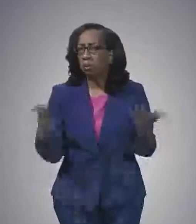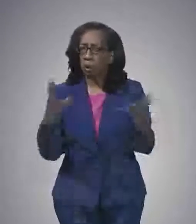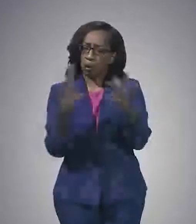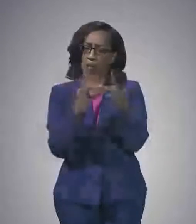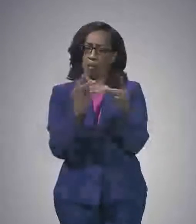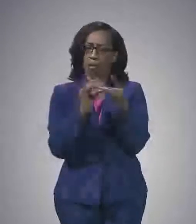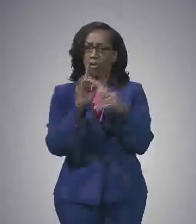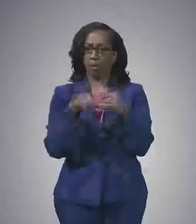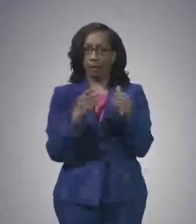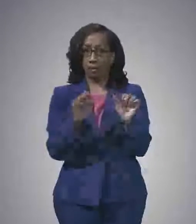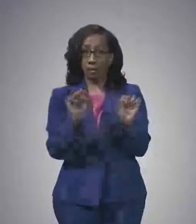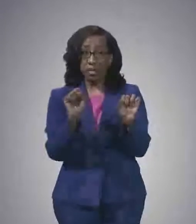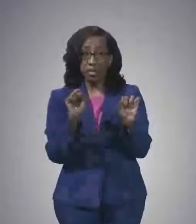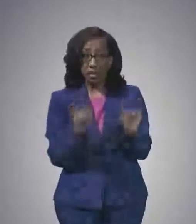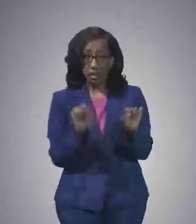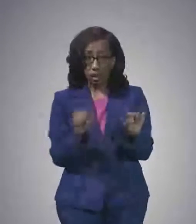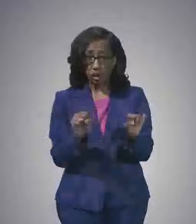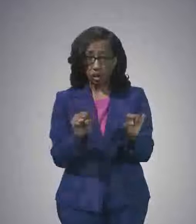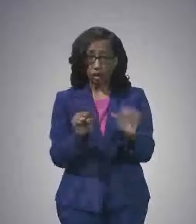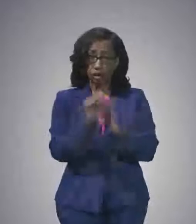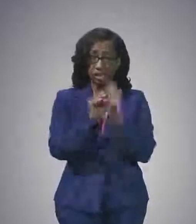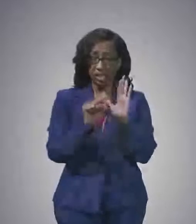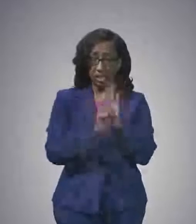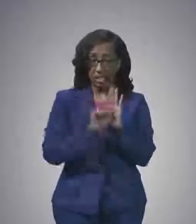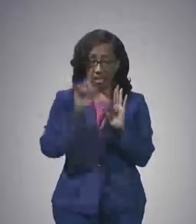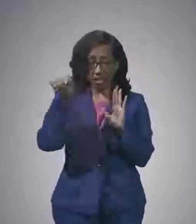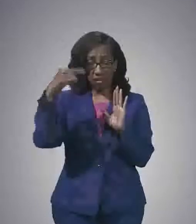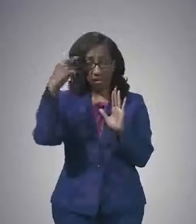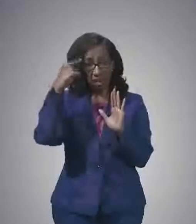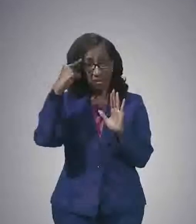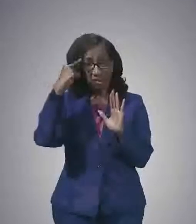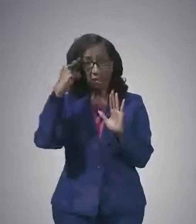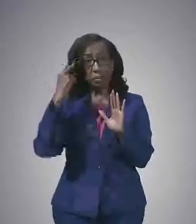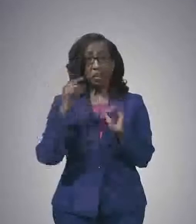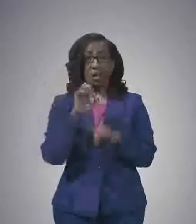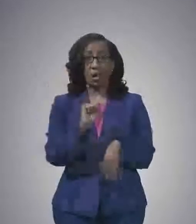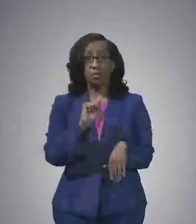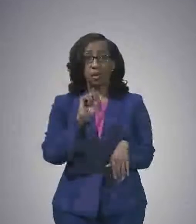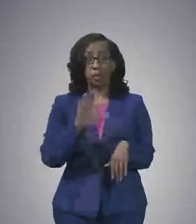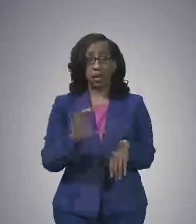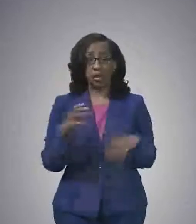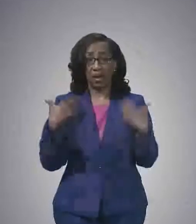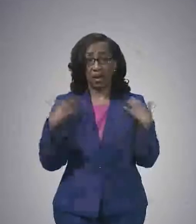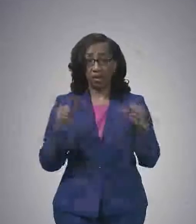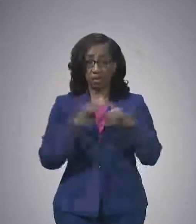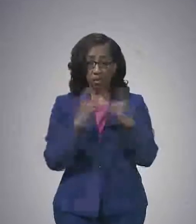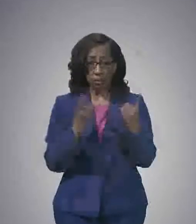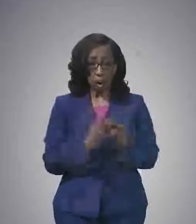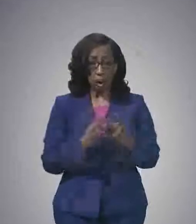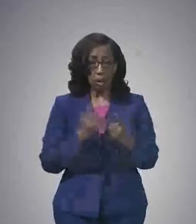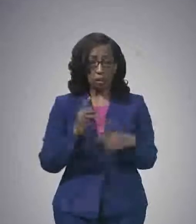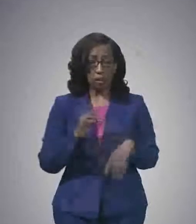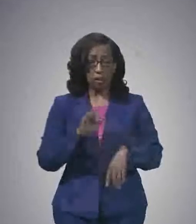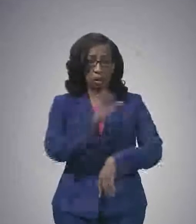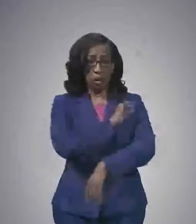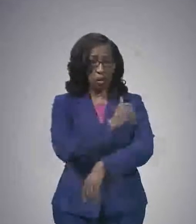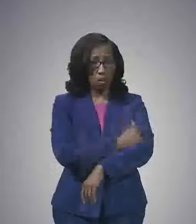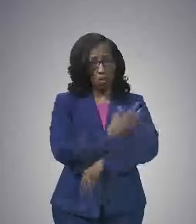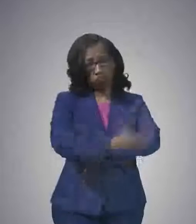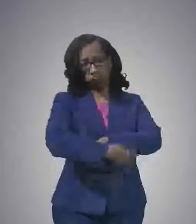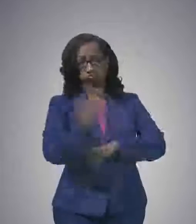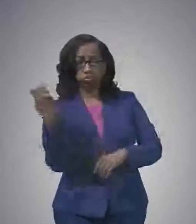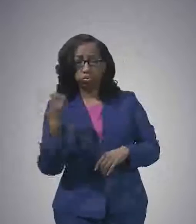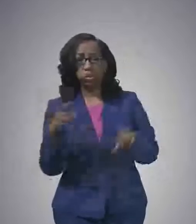about the potential of the state government stripping the power from the Shelby County Health Department, potentially individual